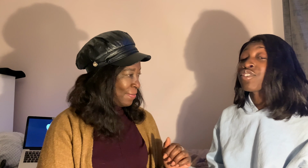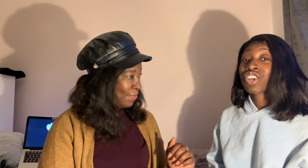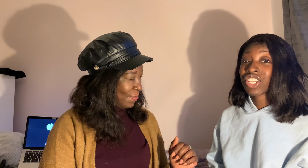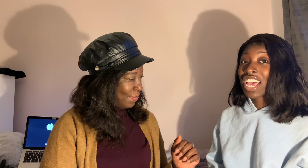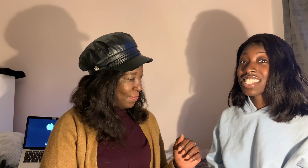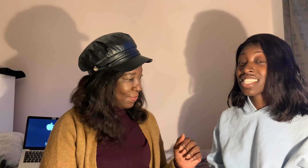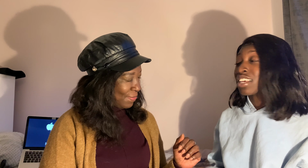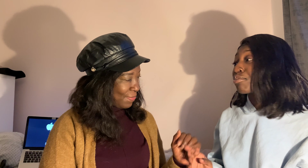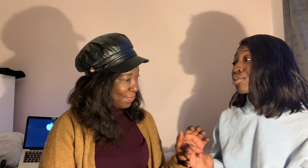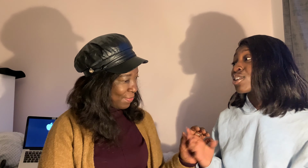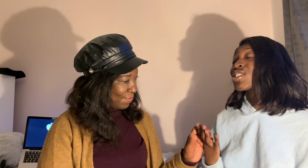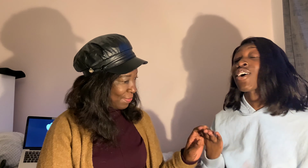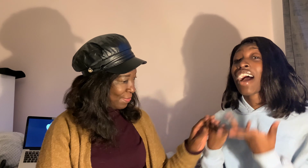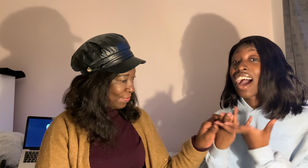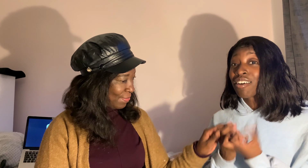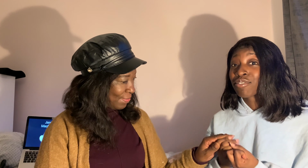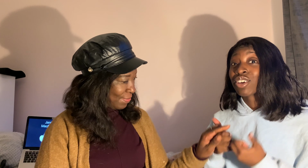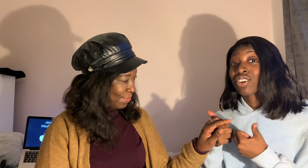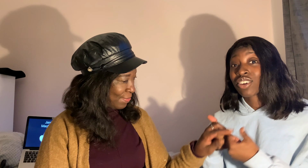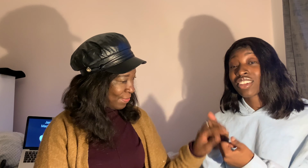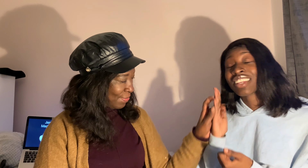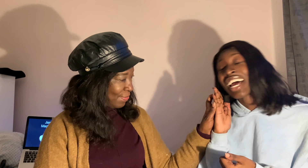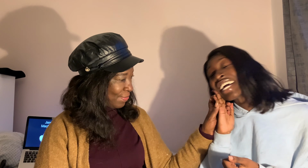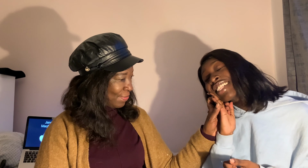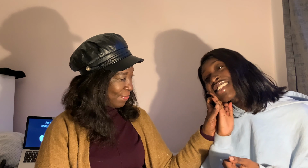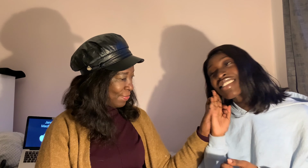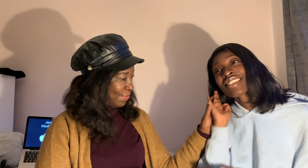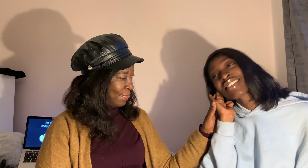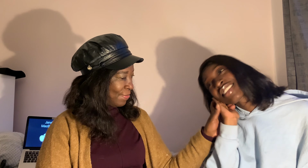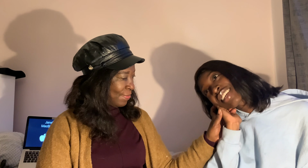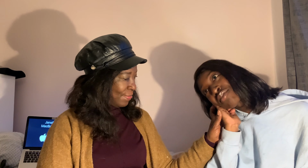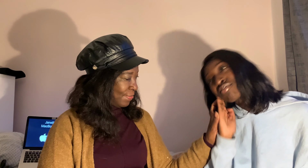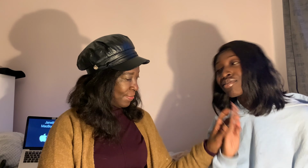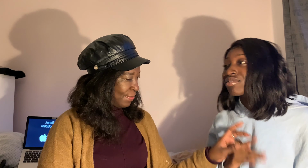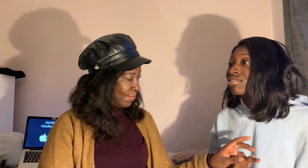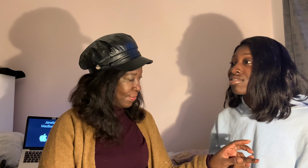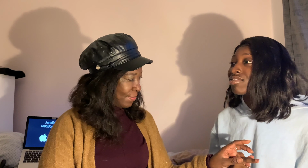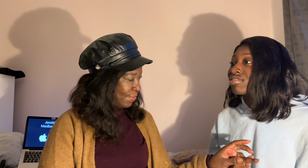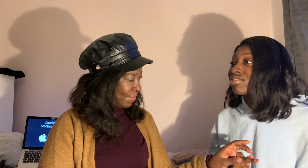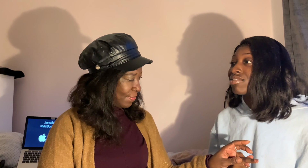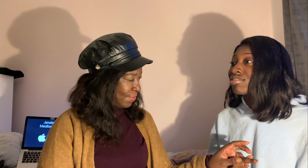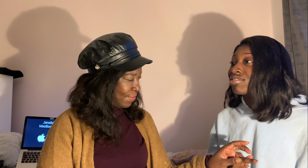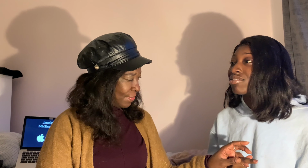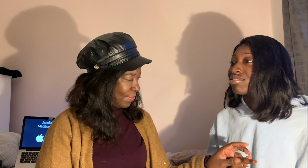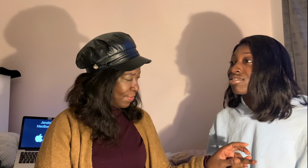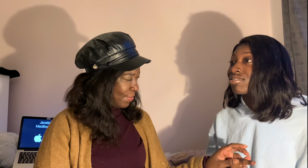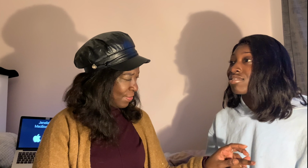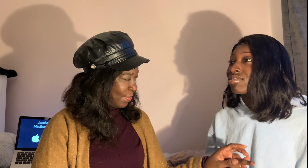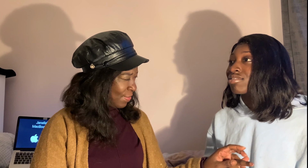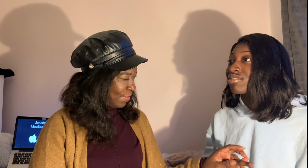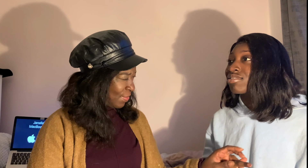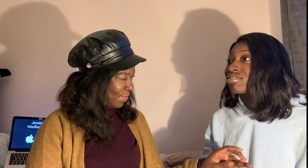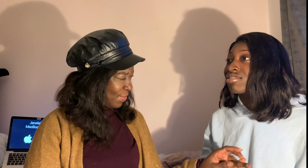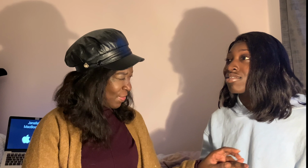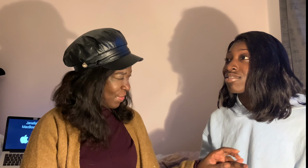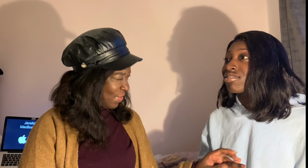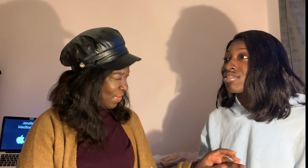have a good night's sleep. So have a good night's sleep. This is when I knew I messed